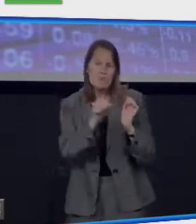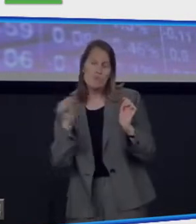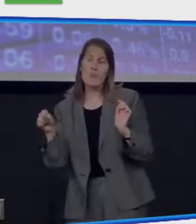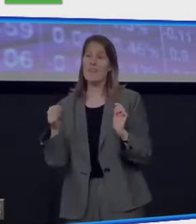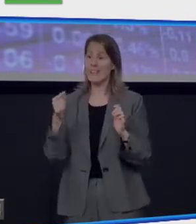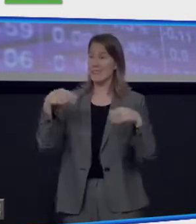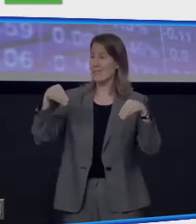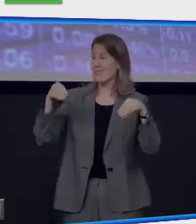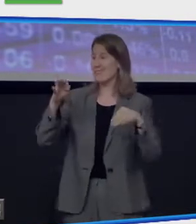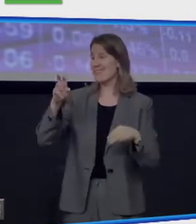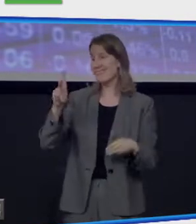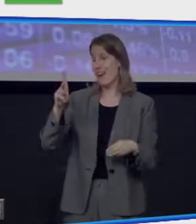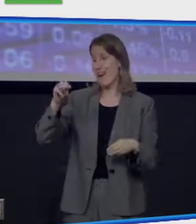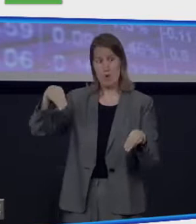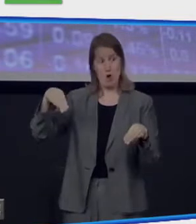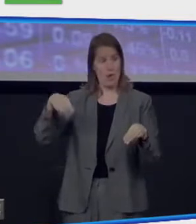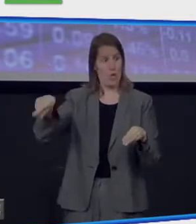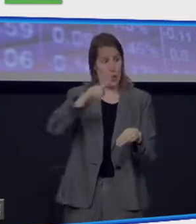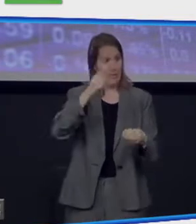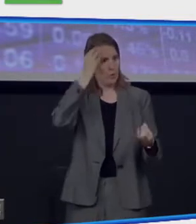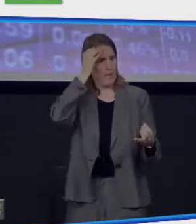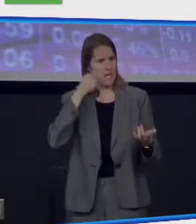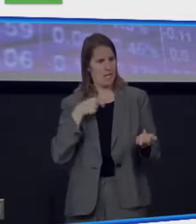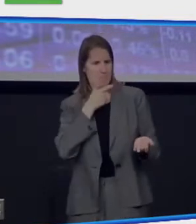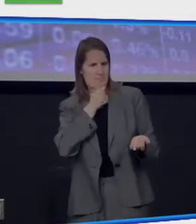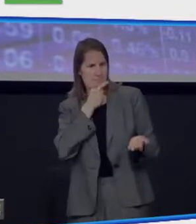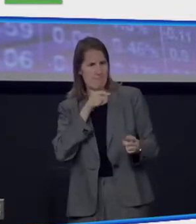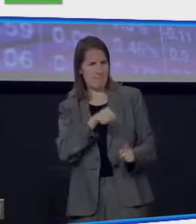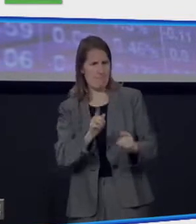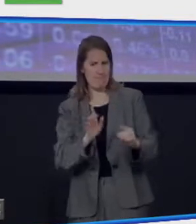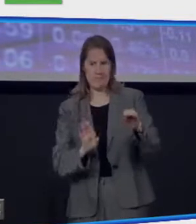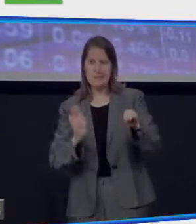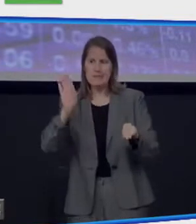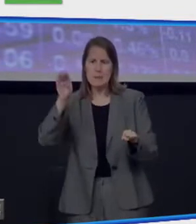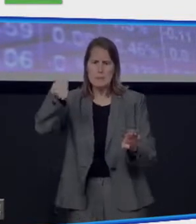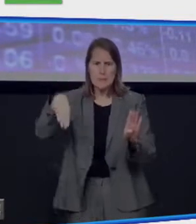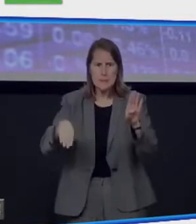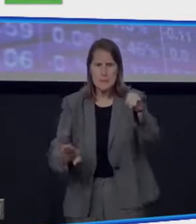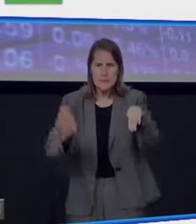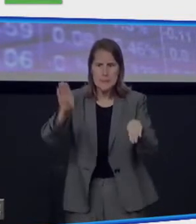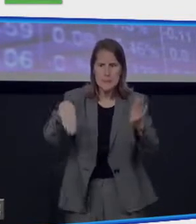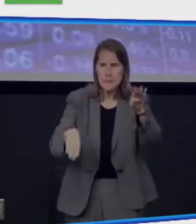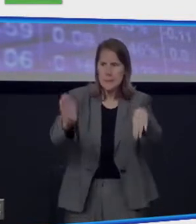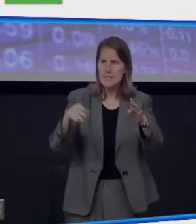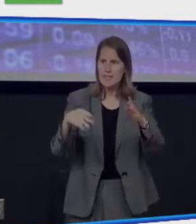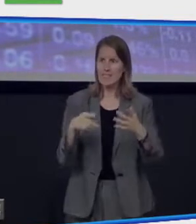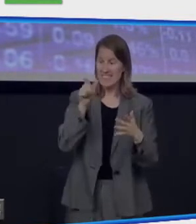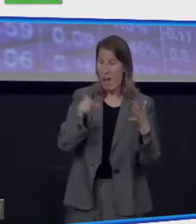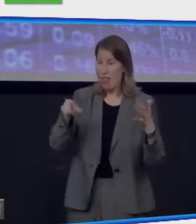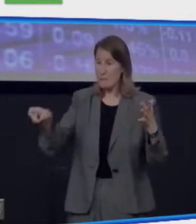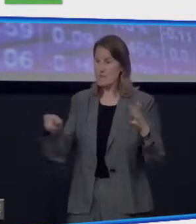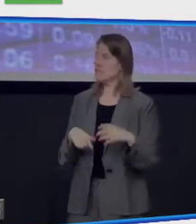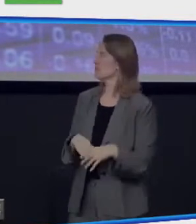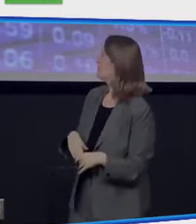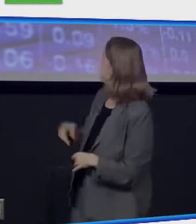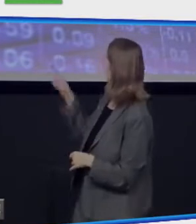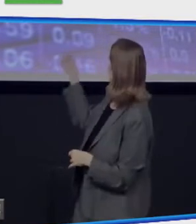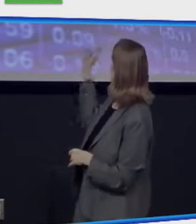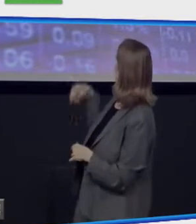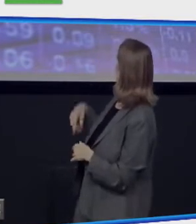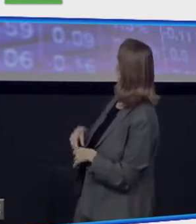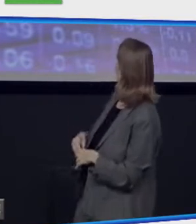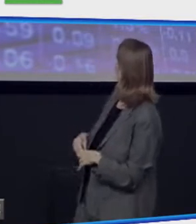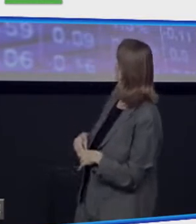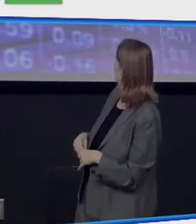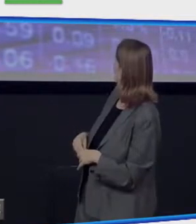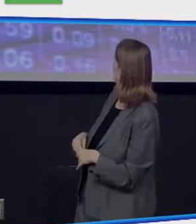stock market, and we need to process relationships between numbers across multiple columns, and again use that